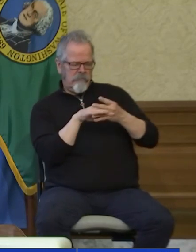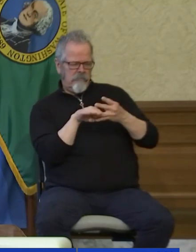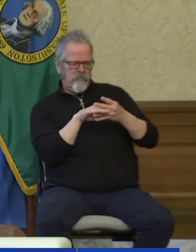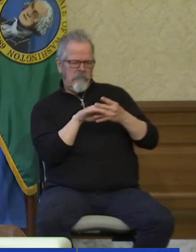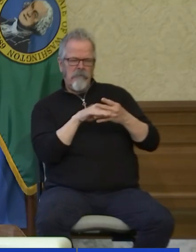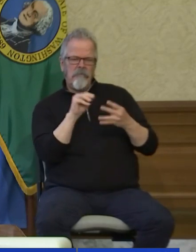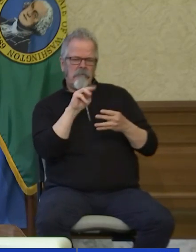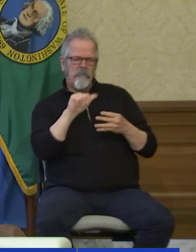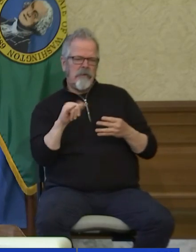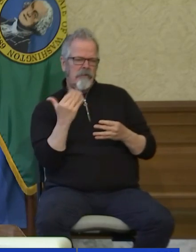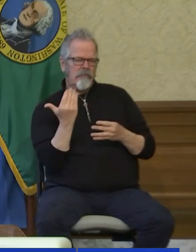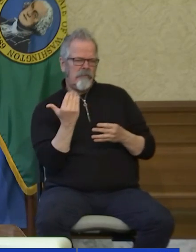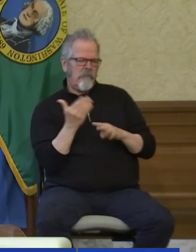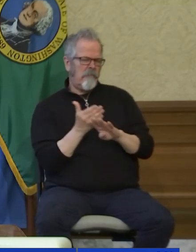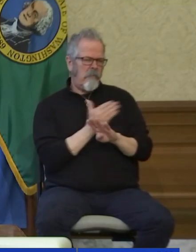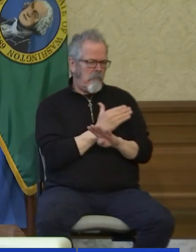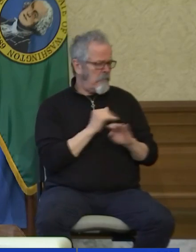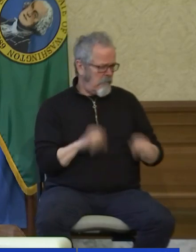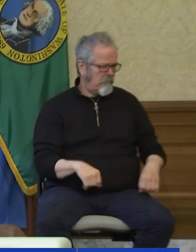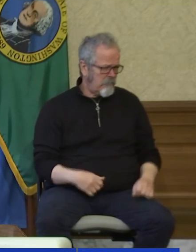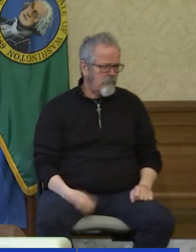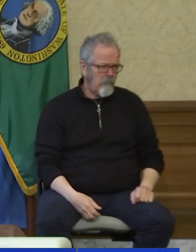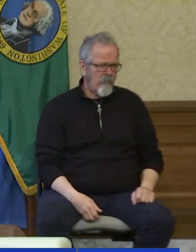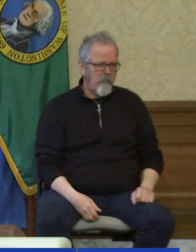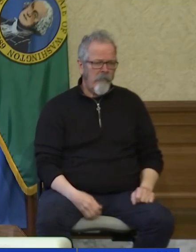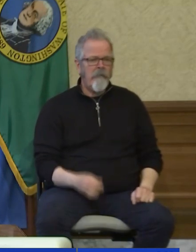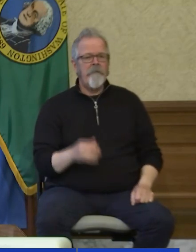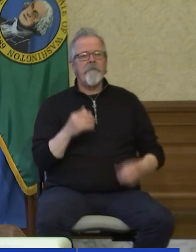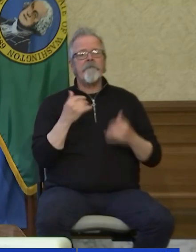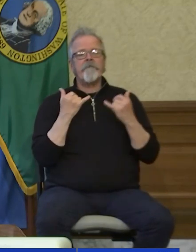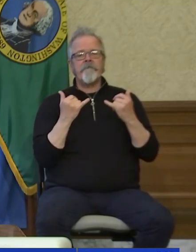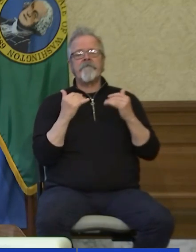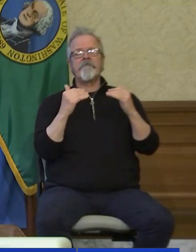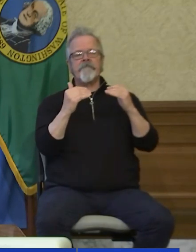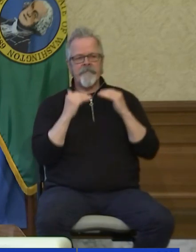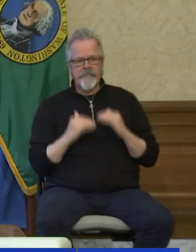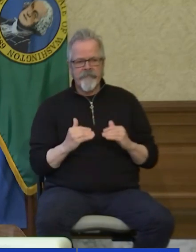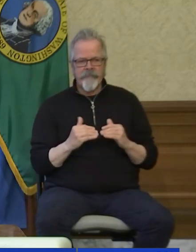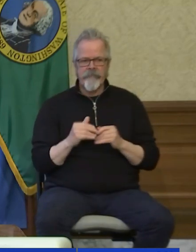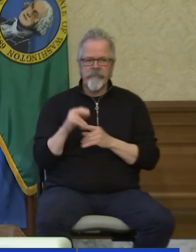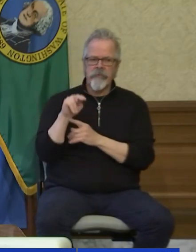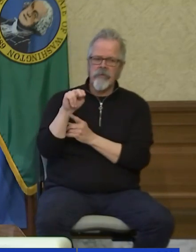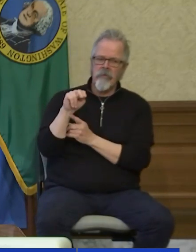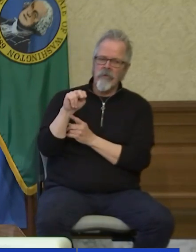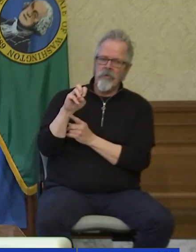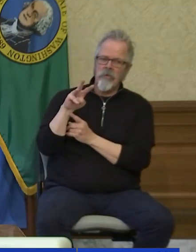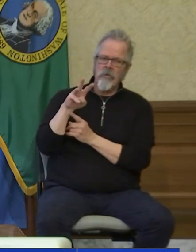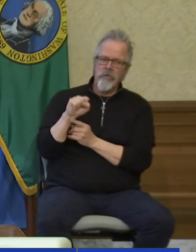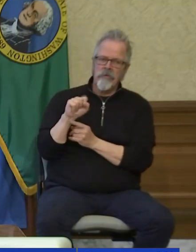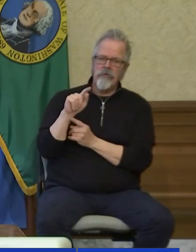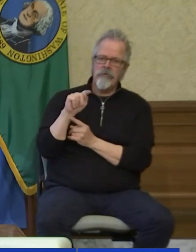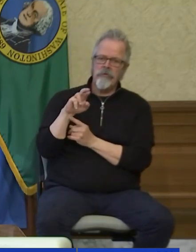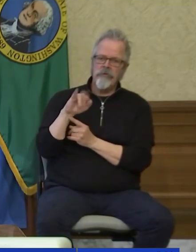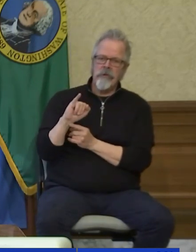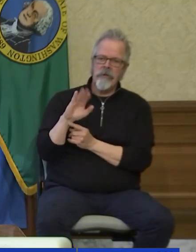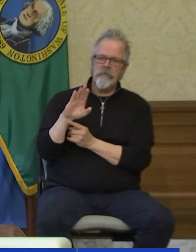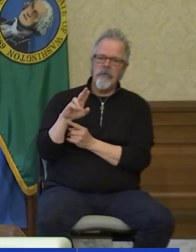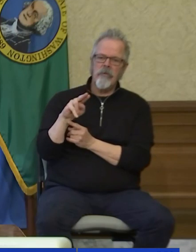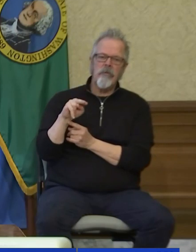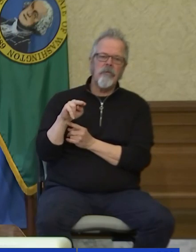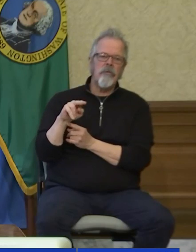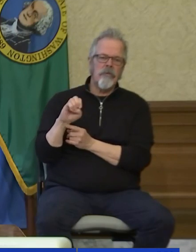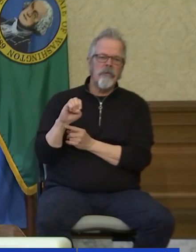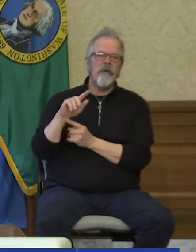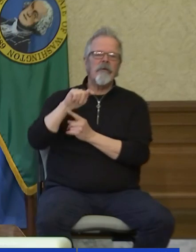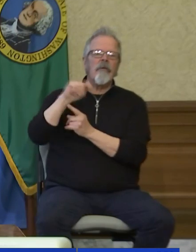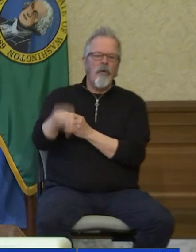Tribune. Sam, could you give me the chart of all the businesses? Could you give me a chart? Can you get that a hard copy for me, please? Jim